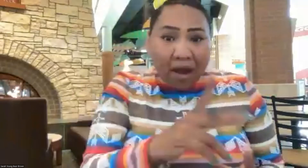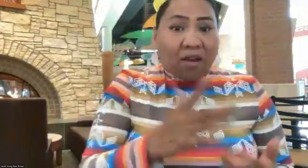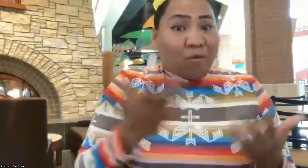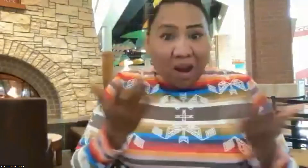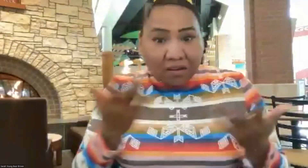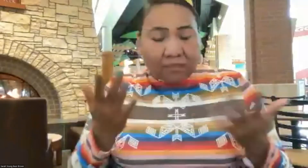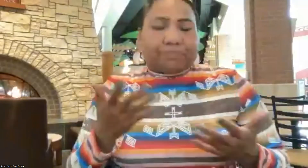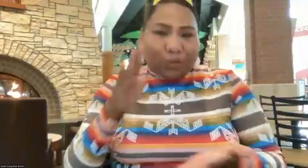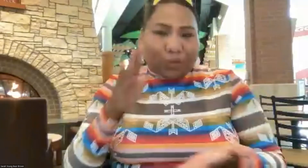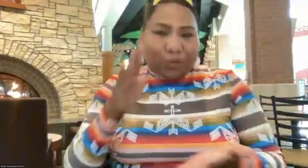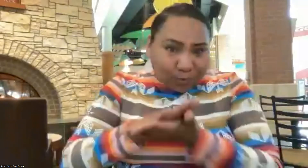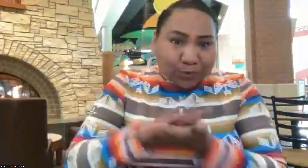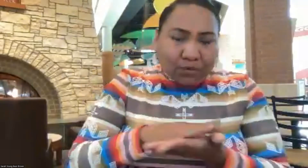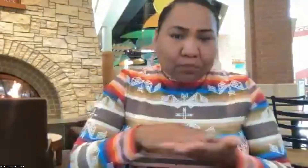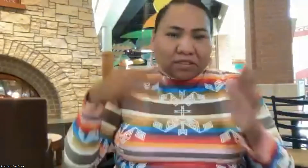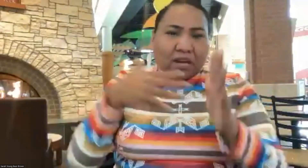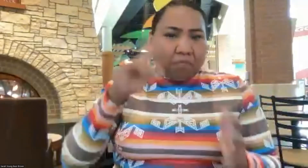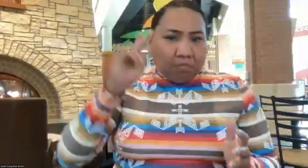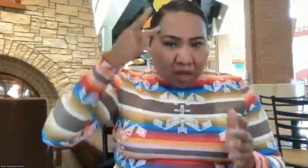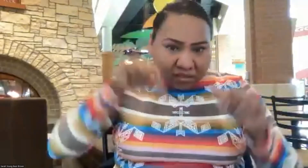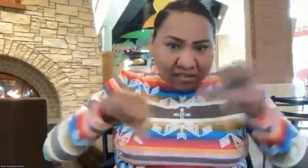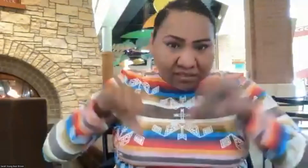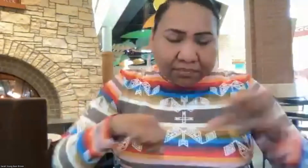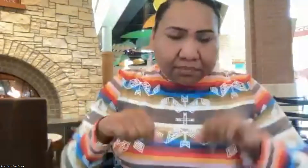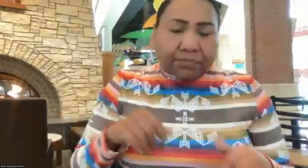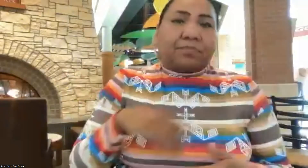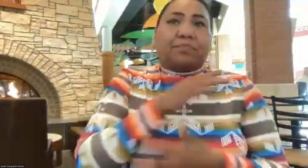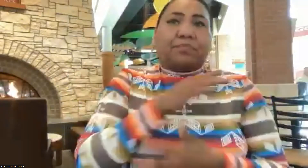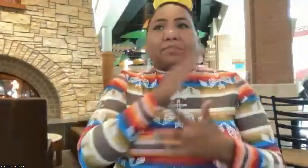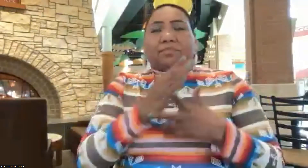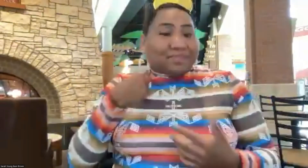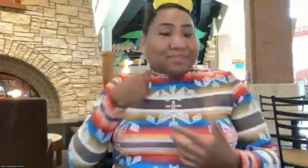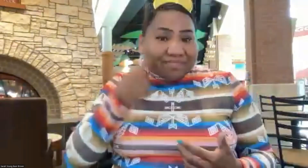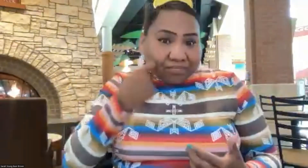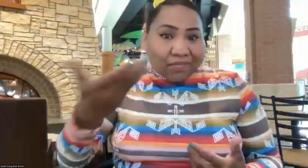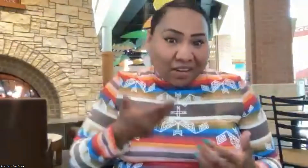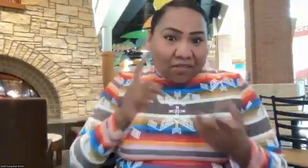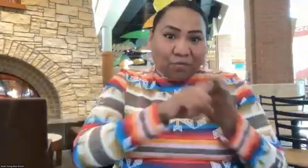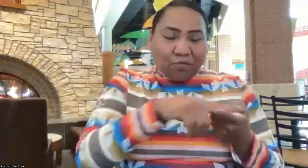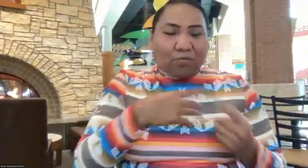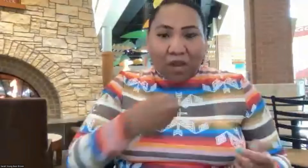and give my kids the future and teach them what they will give to the future.